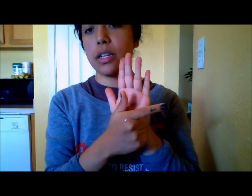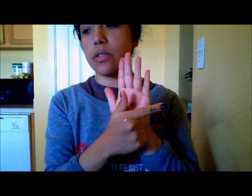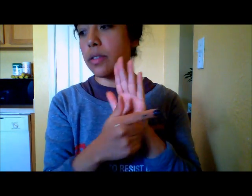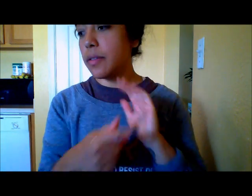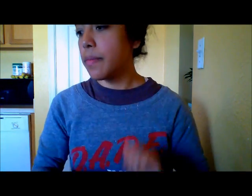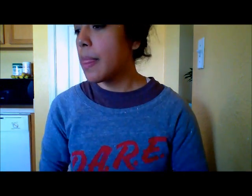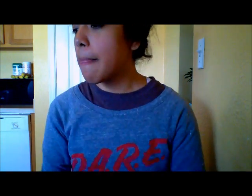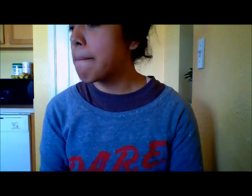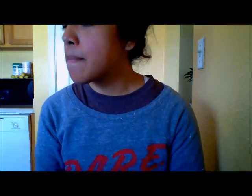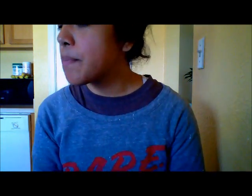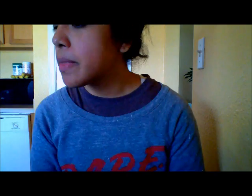illegal.